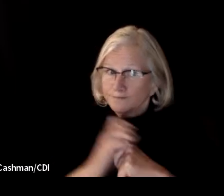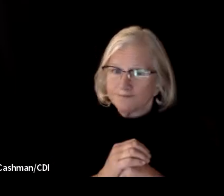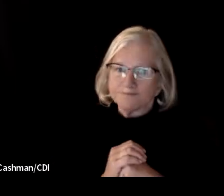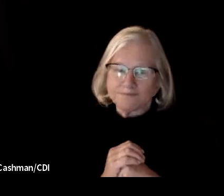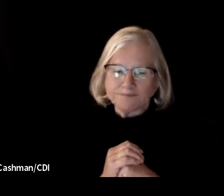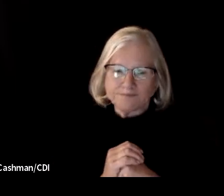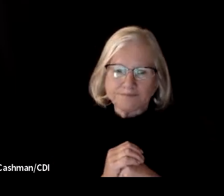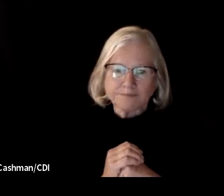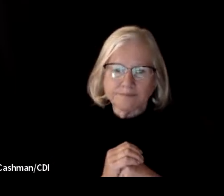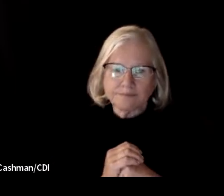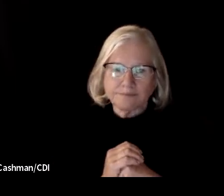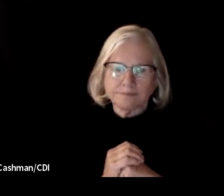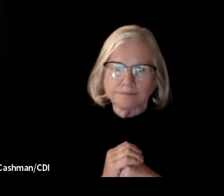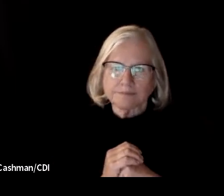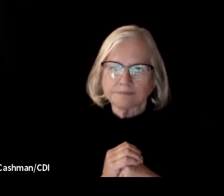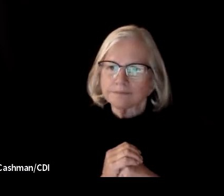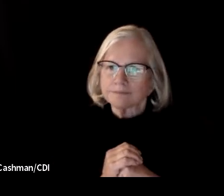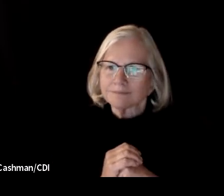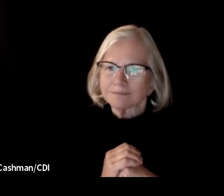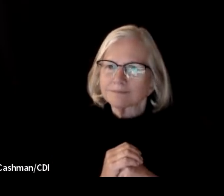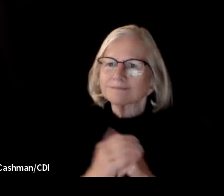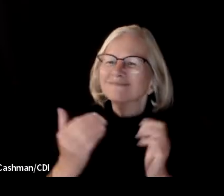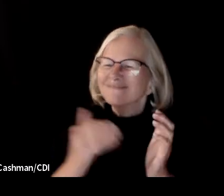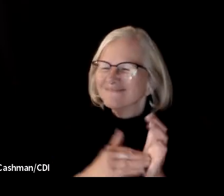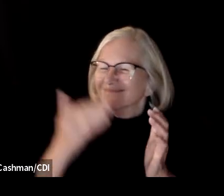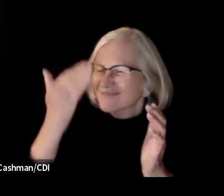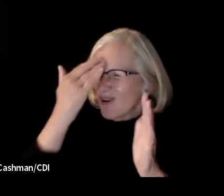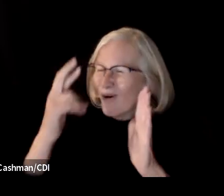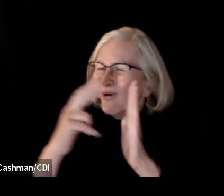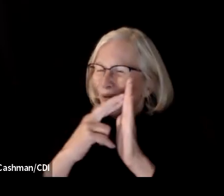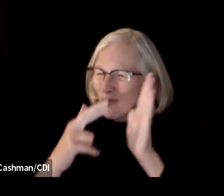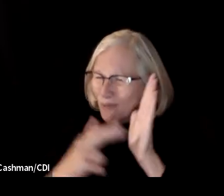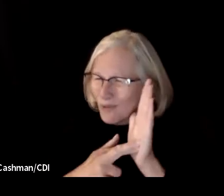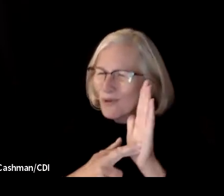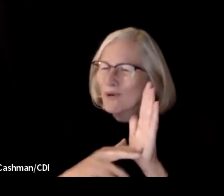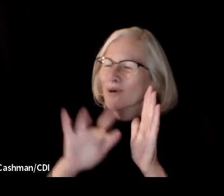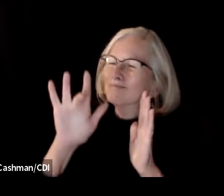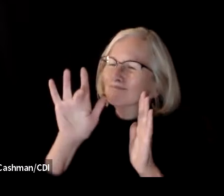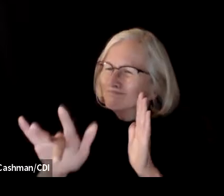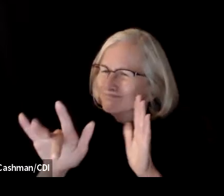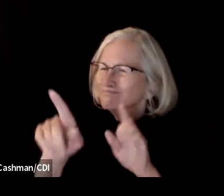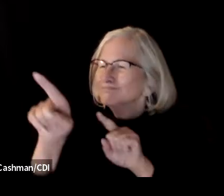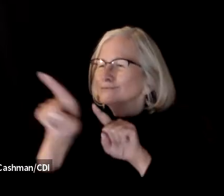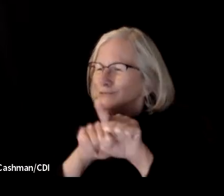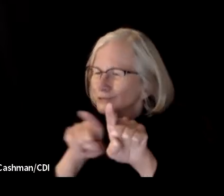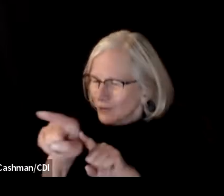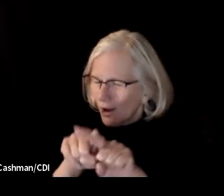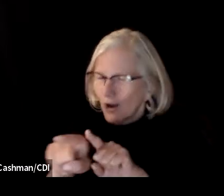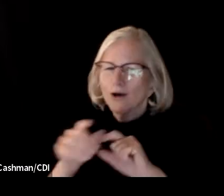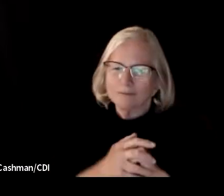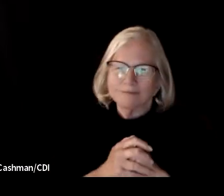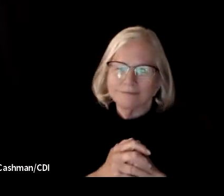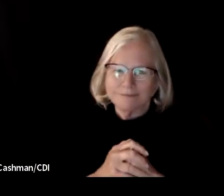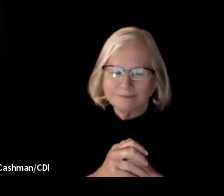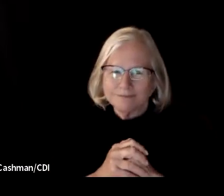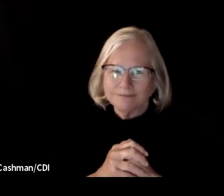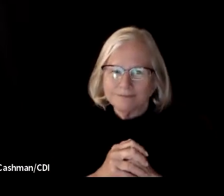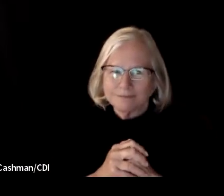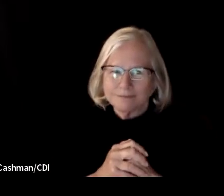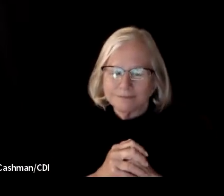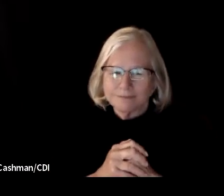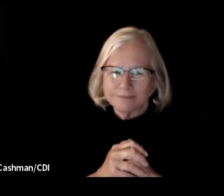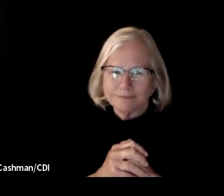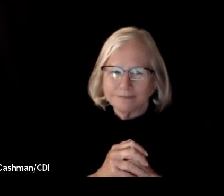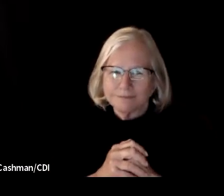Okay, as a reminder, ladies and gentlemen, to ask a question, you will need to press *1 on your telephone. To withdraw a